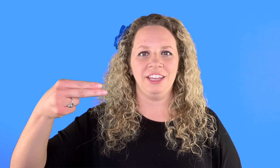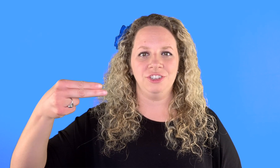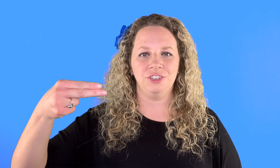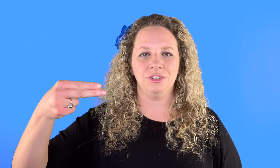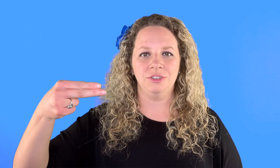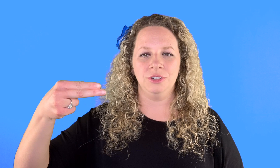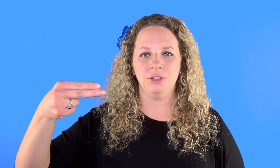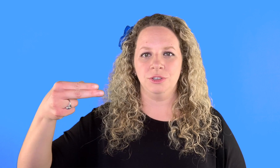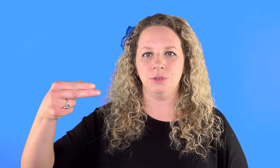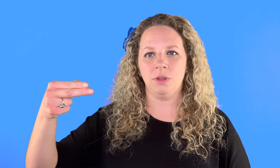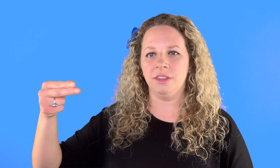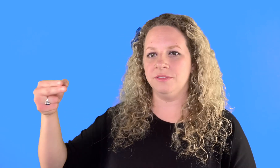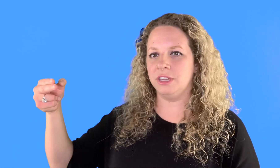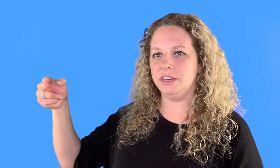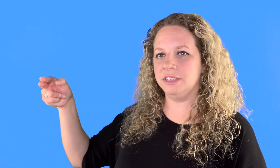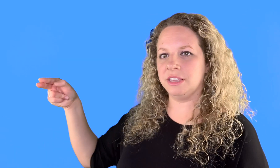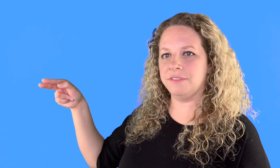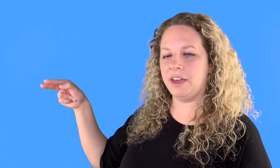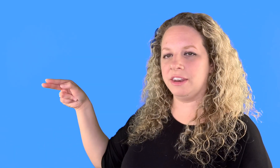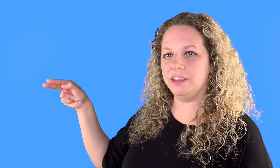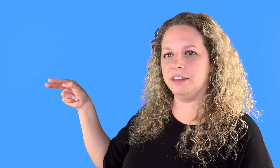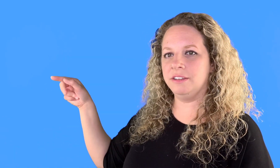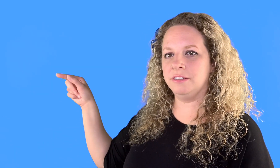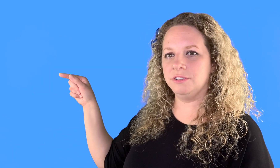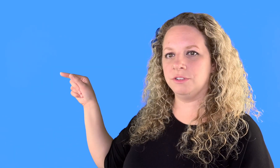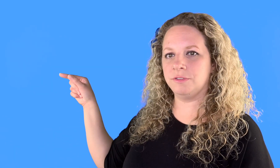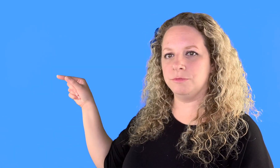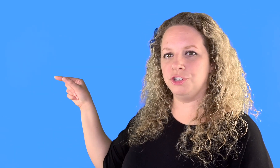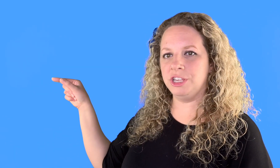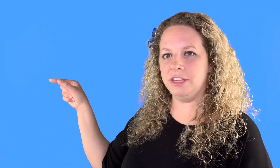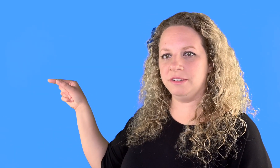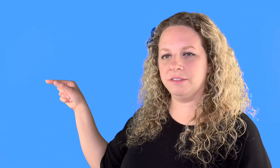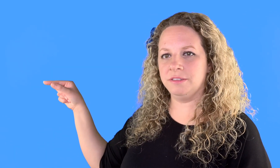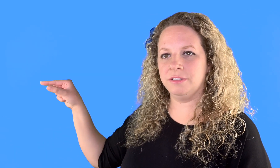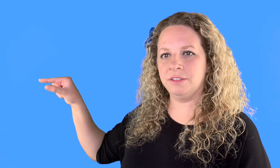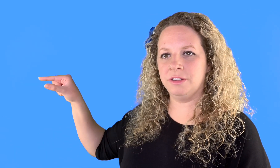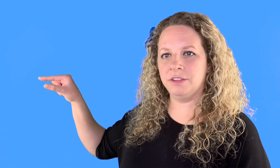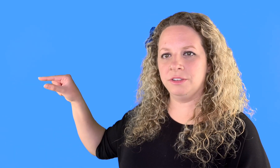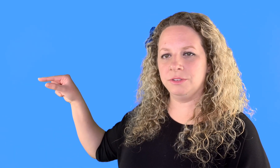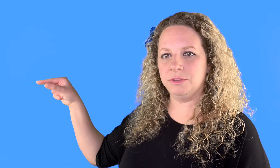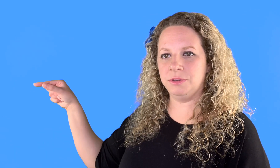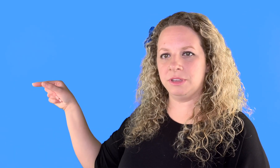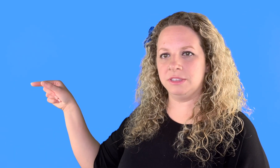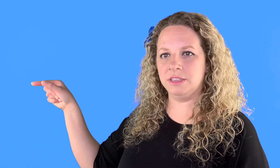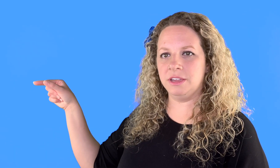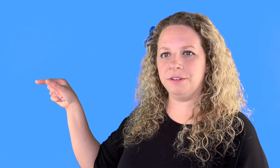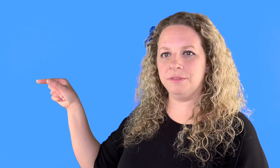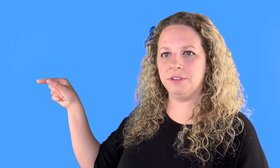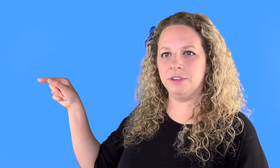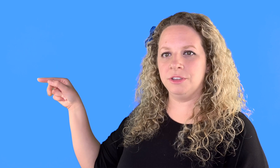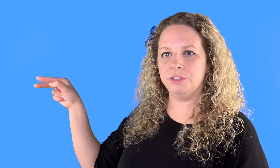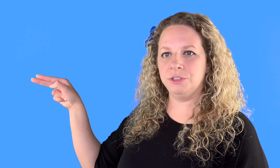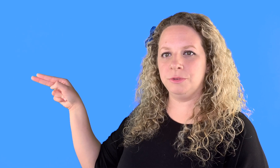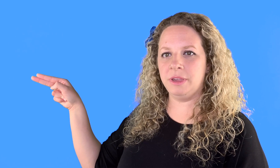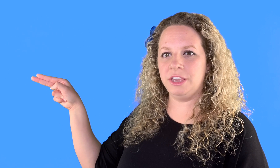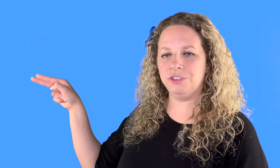H. So all I've done is I've added, so from G, you can see there, to H.